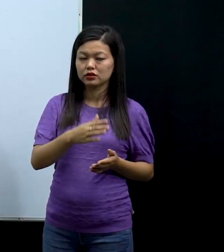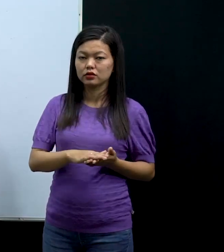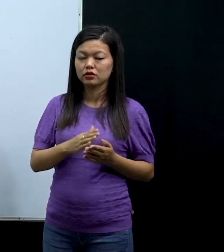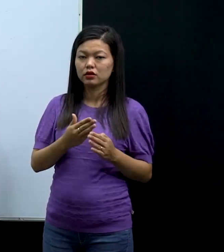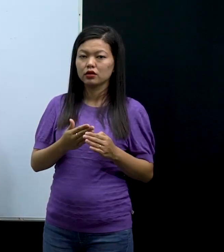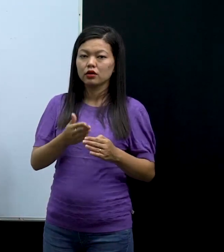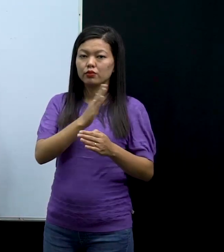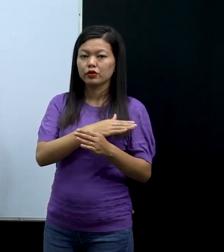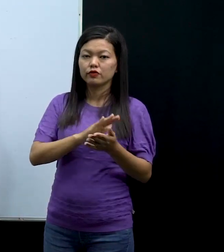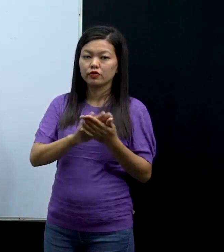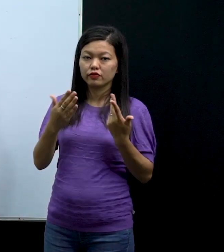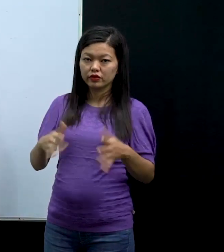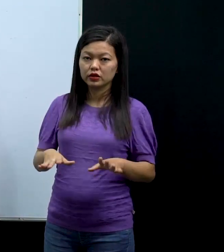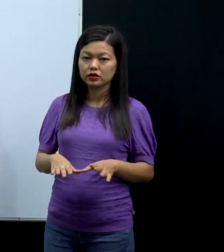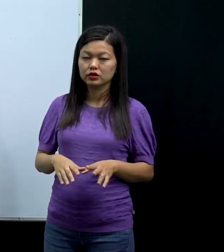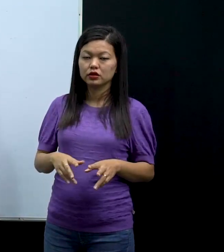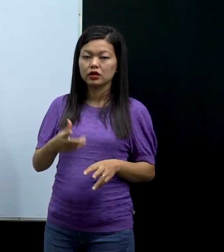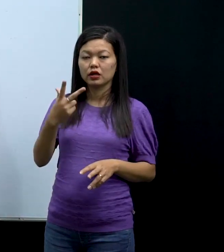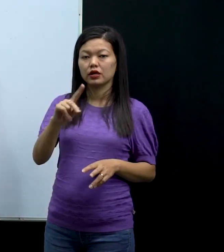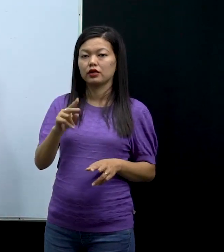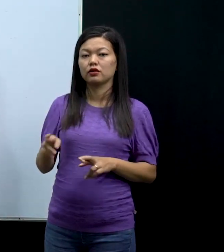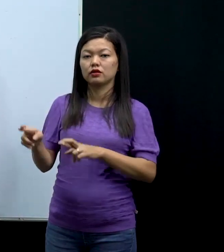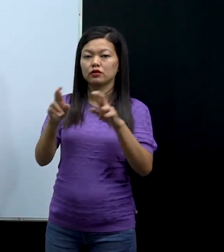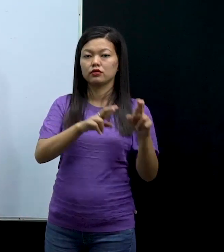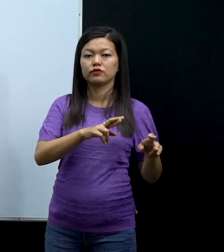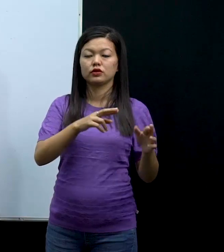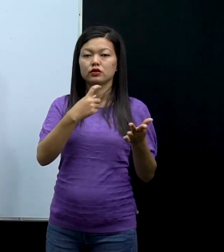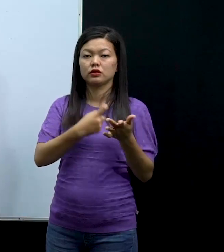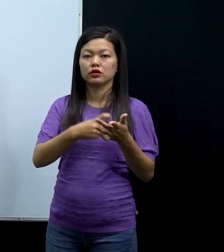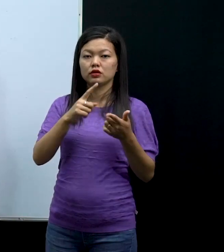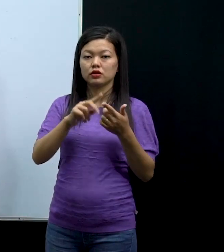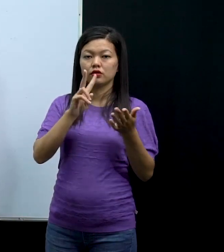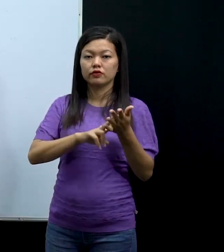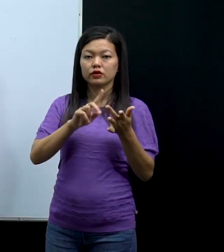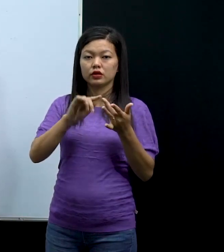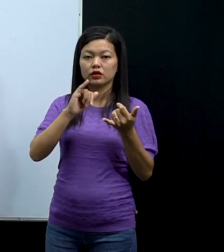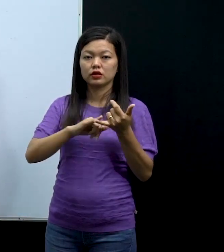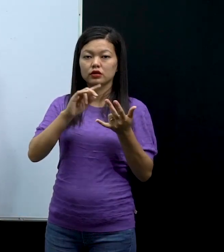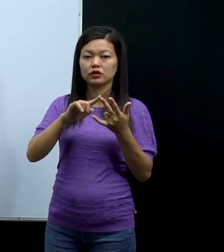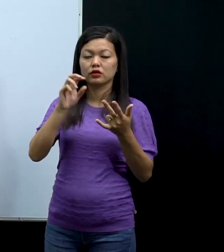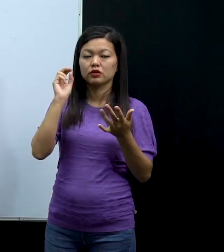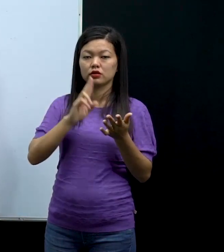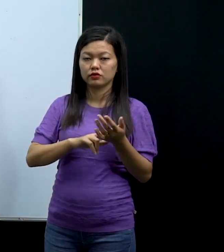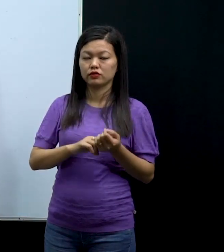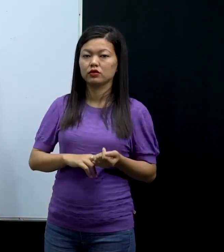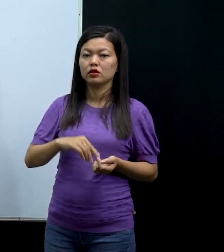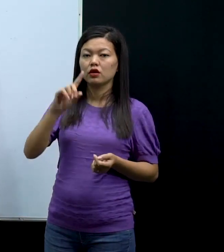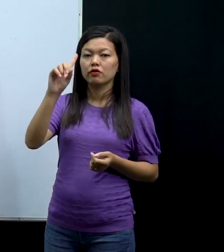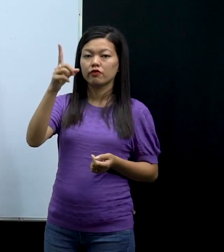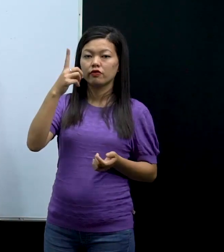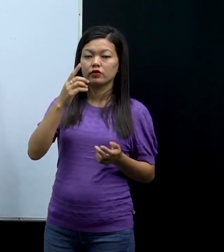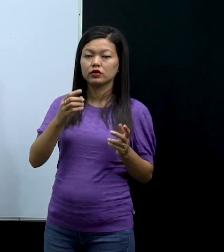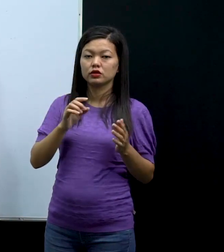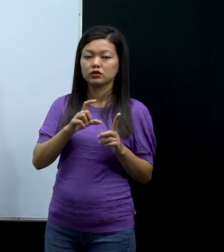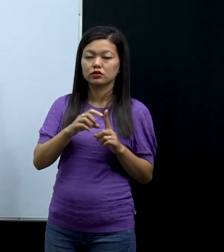I wind up, I want to give you a quick recap of what we have just done now for the official invite. The first thing that you need to